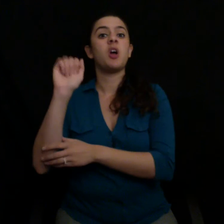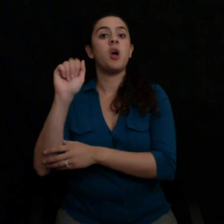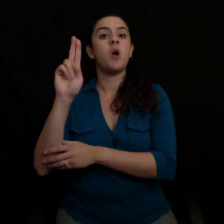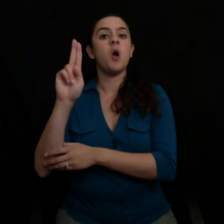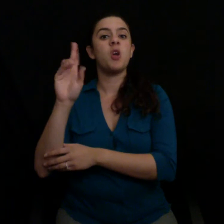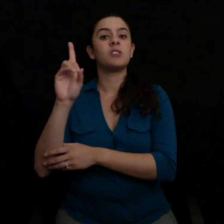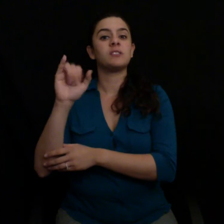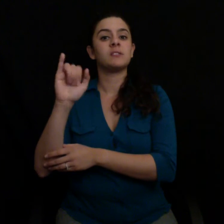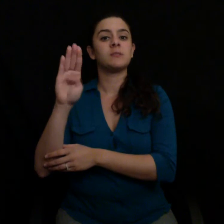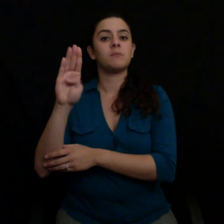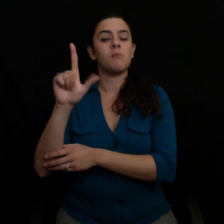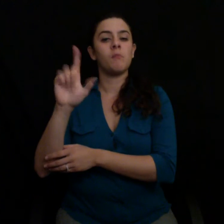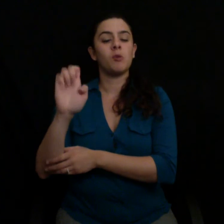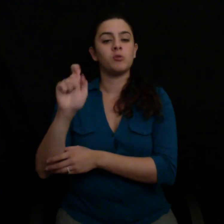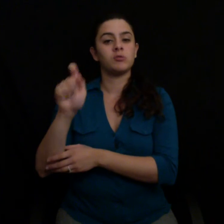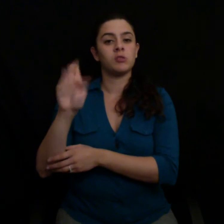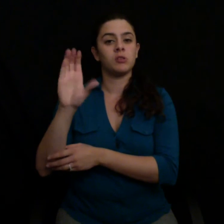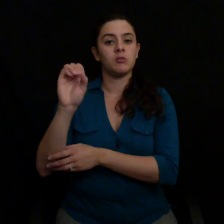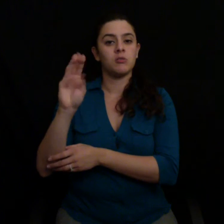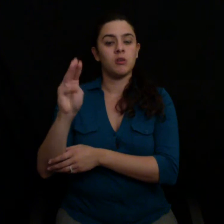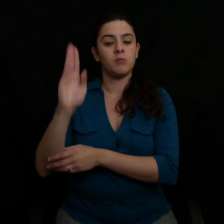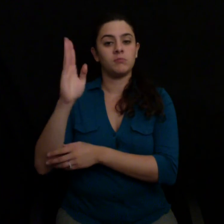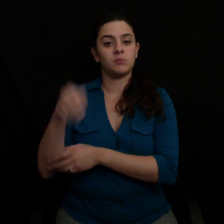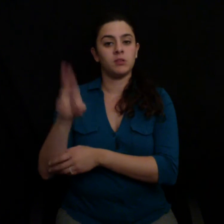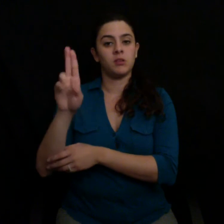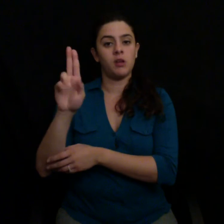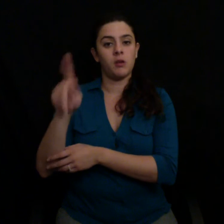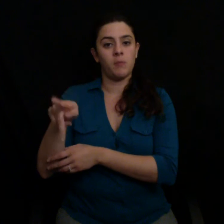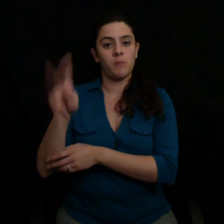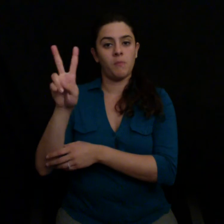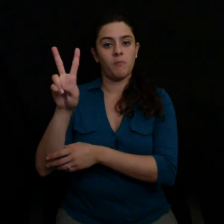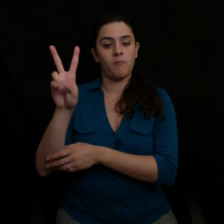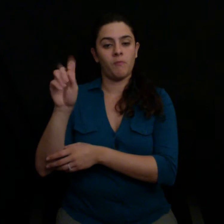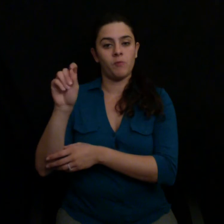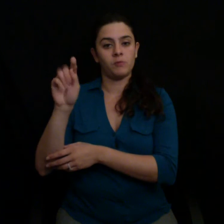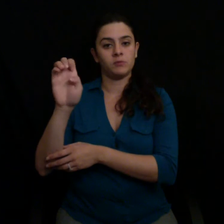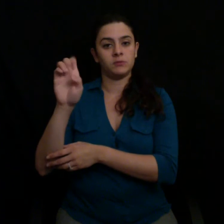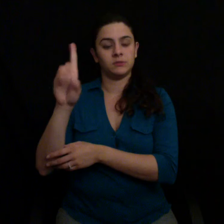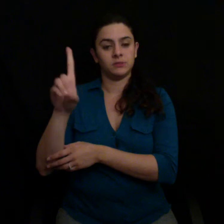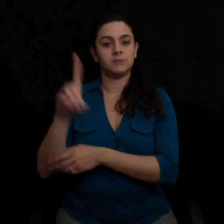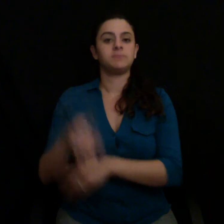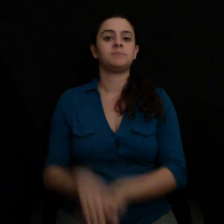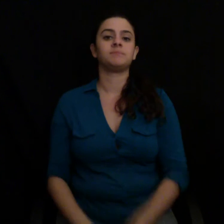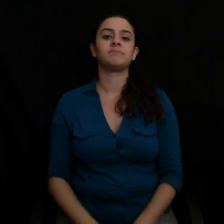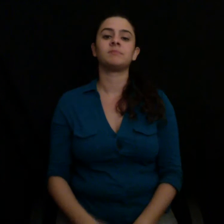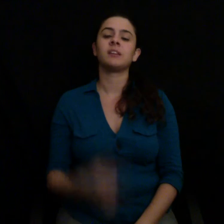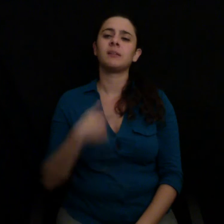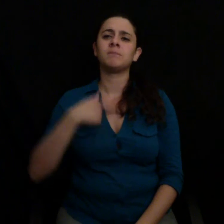out, also be sure to let us know what you think on the subreddit. I want to make sure I'm recommending books that you all would enjoy, so go to